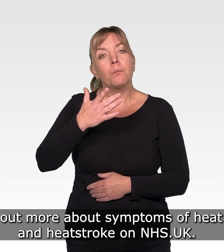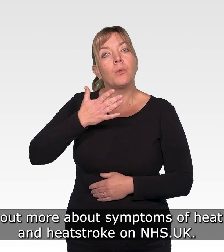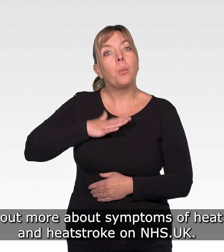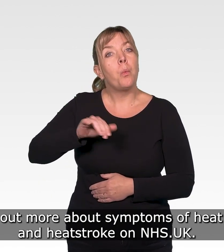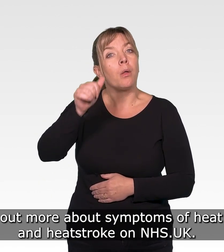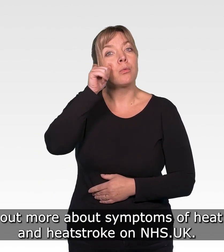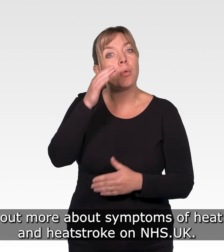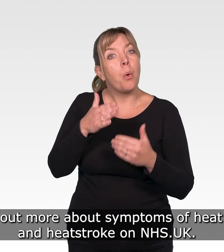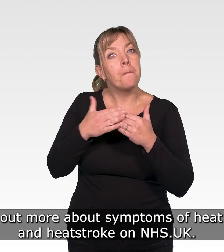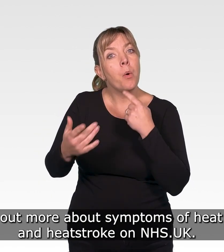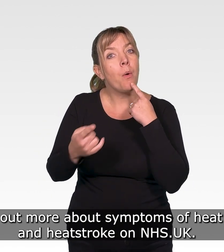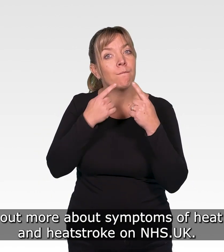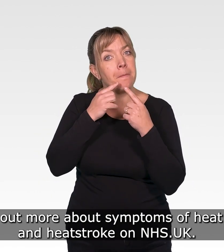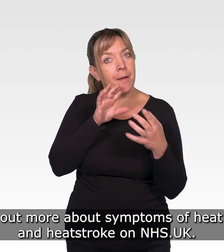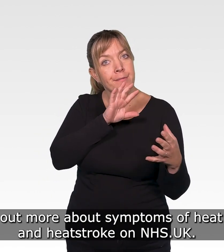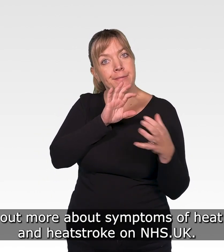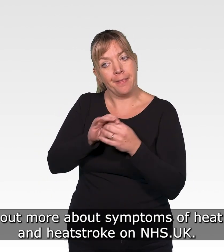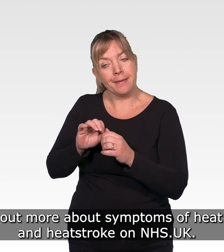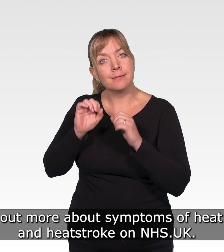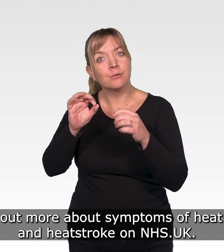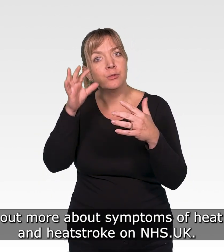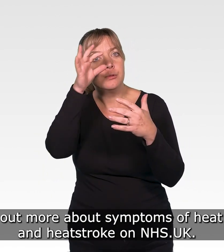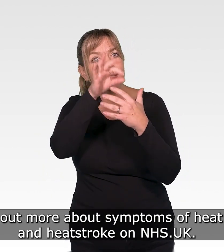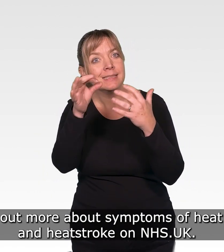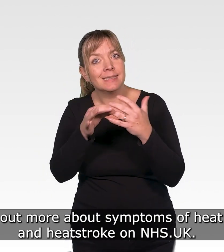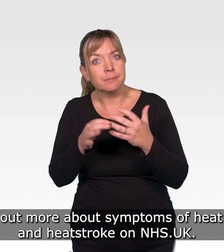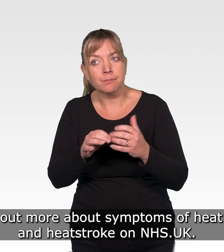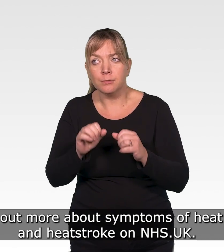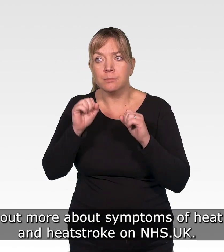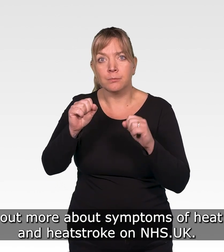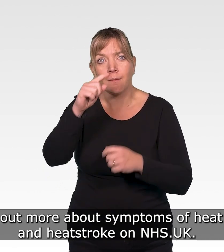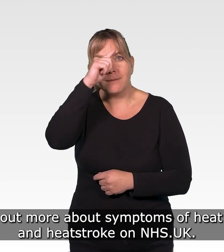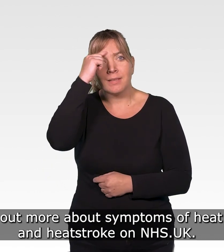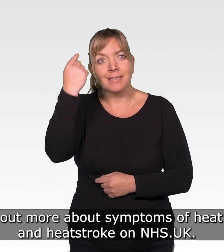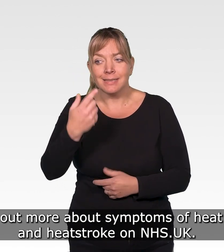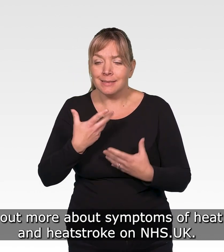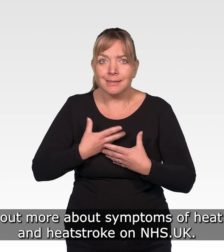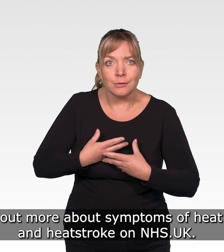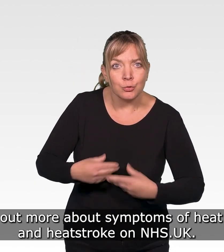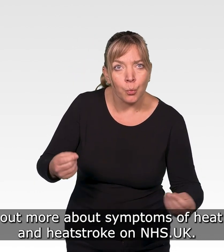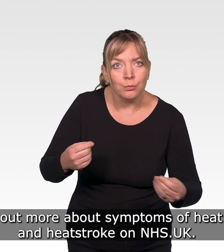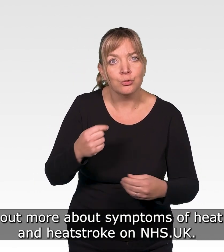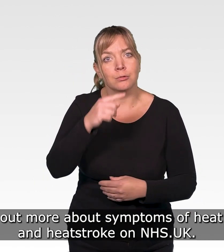You can find out more about symptoms of heat exhaustion and heat stroke on nhs.uk.